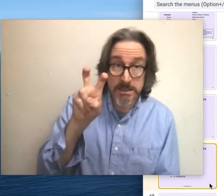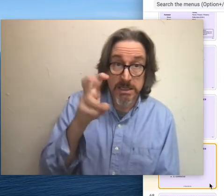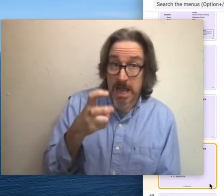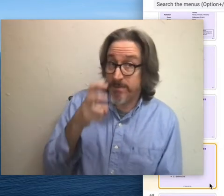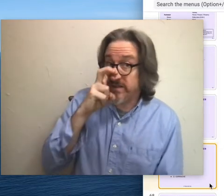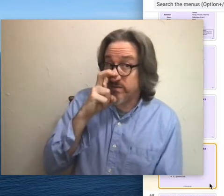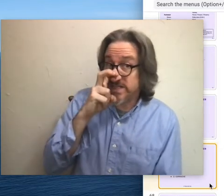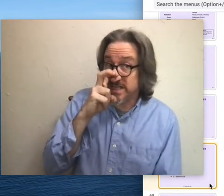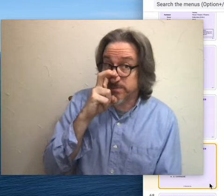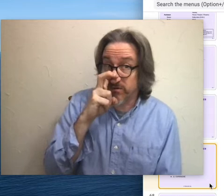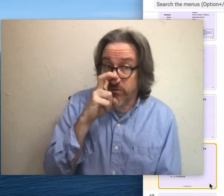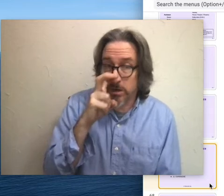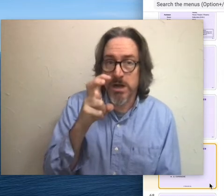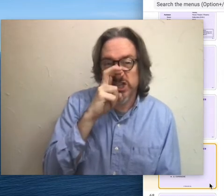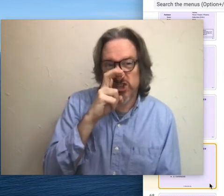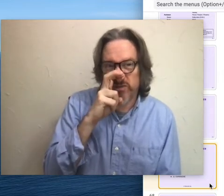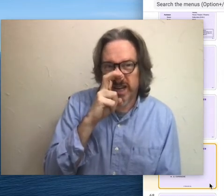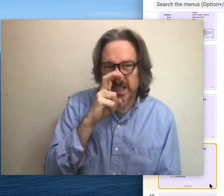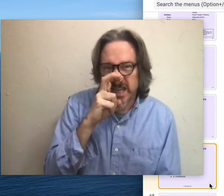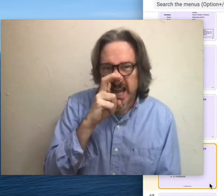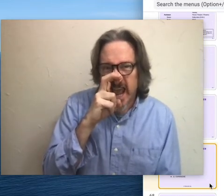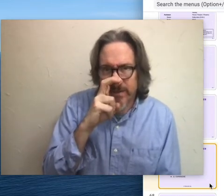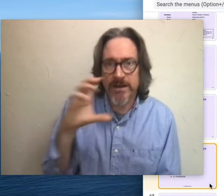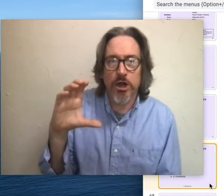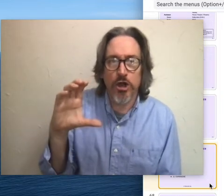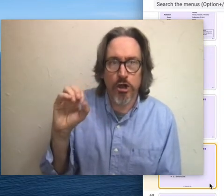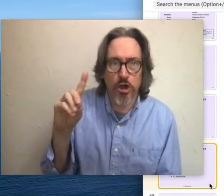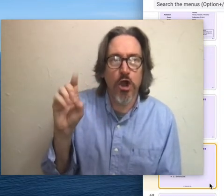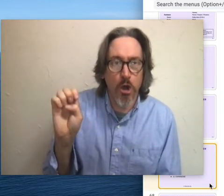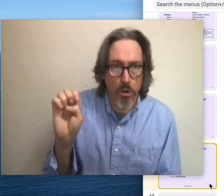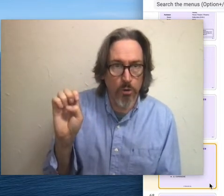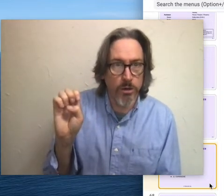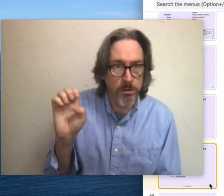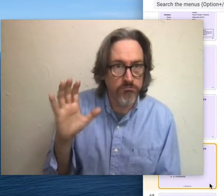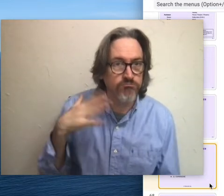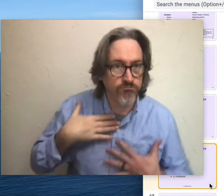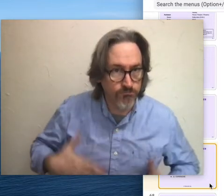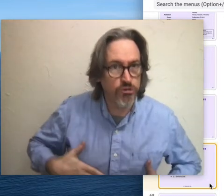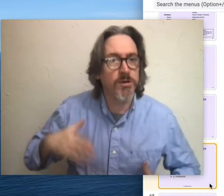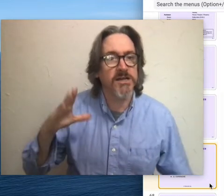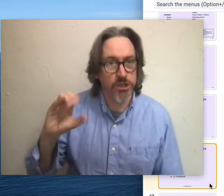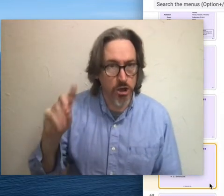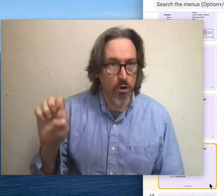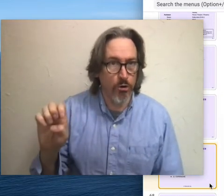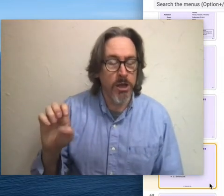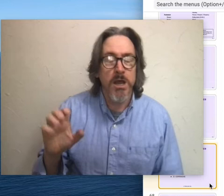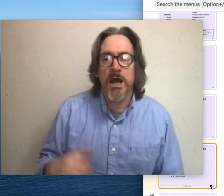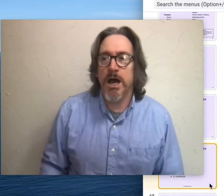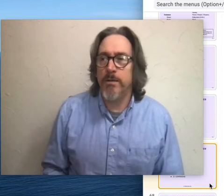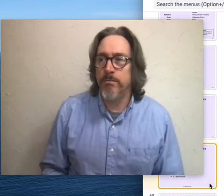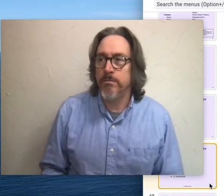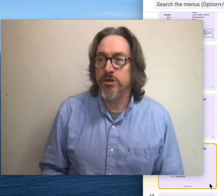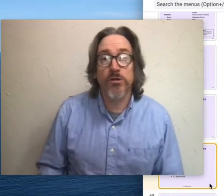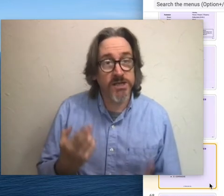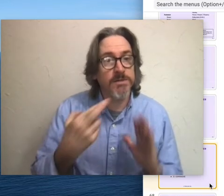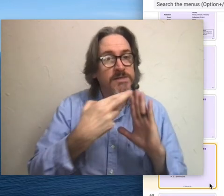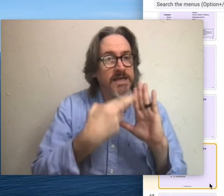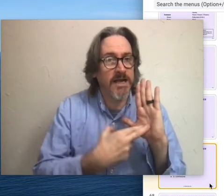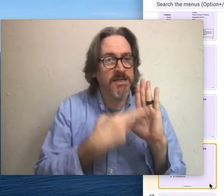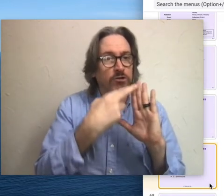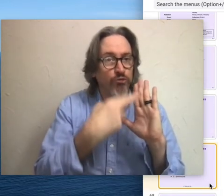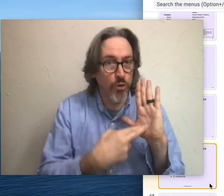Strict. I believe we've seen this before. Strict. And then code, dress code. You'll